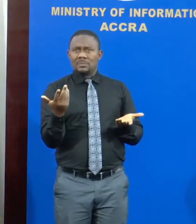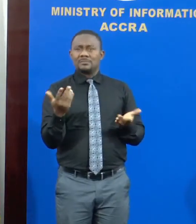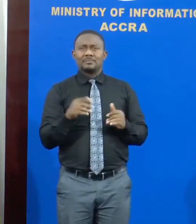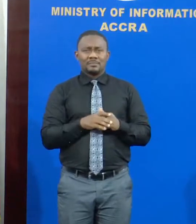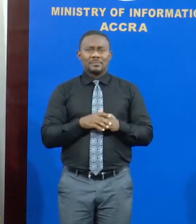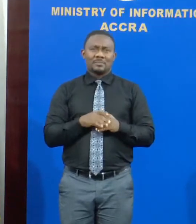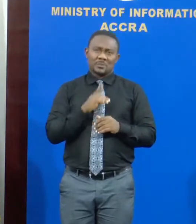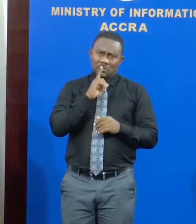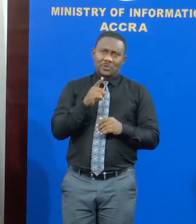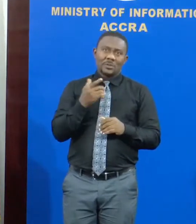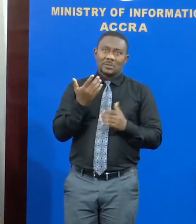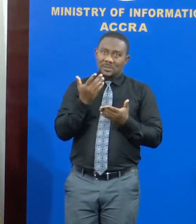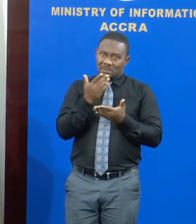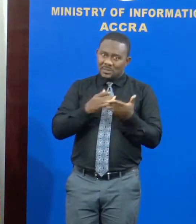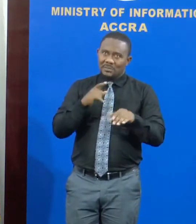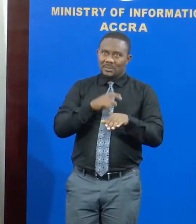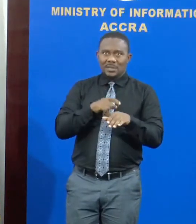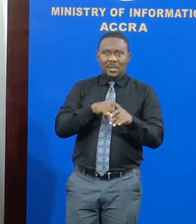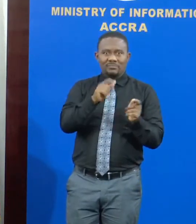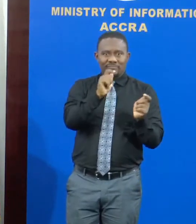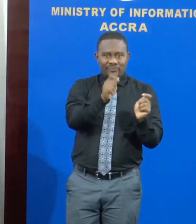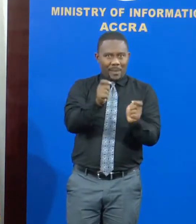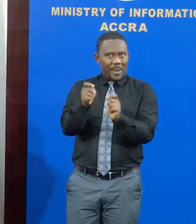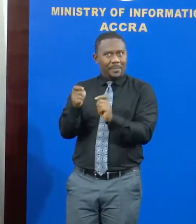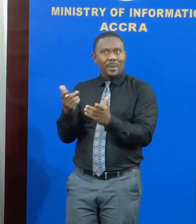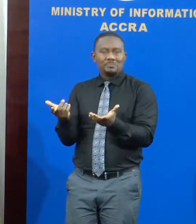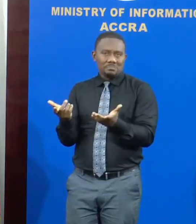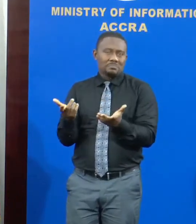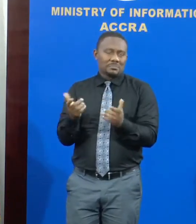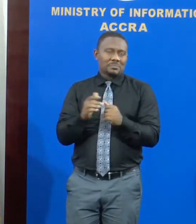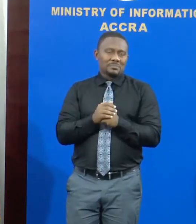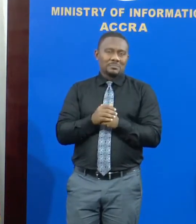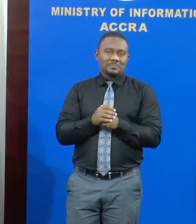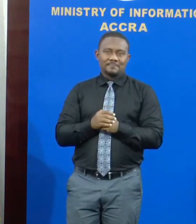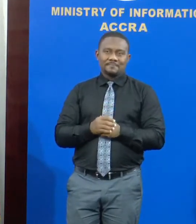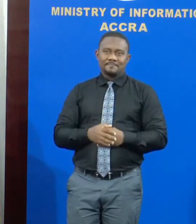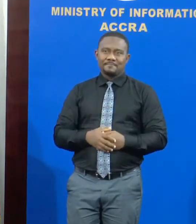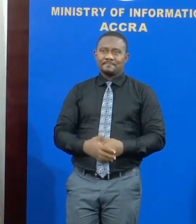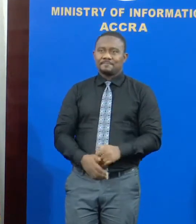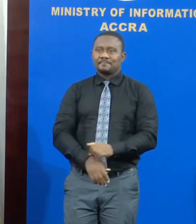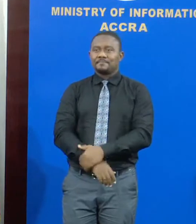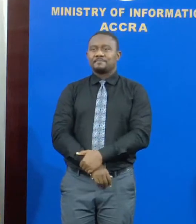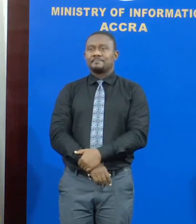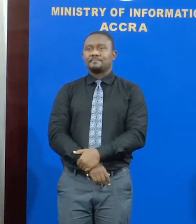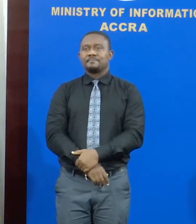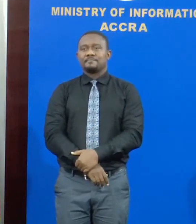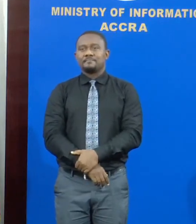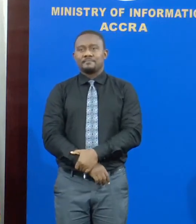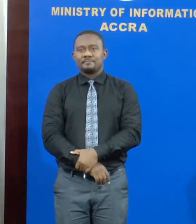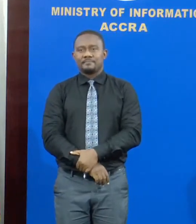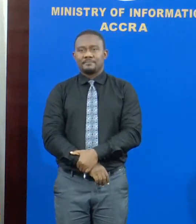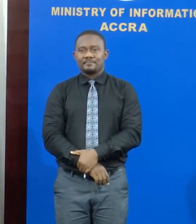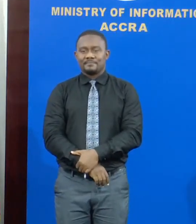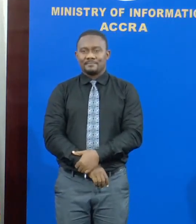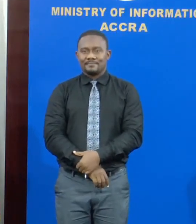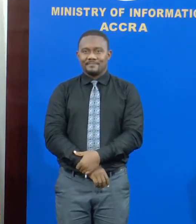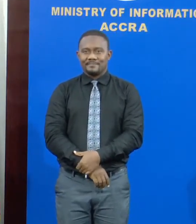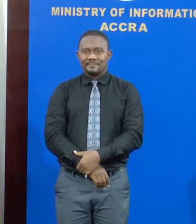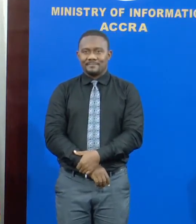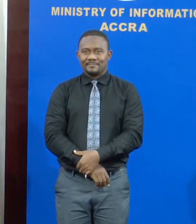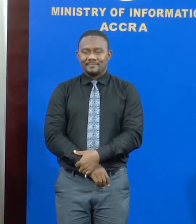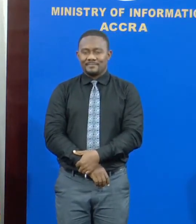make transposition errors, and we would acknowledge them and fix them. But there are times when